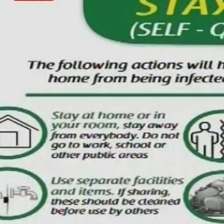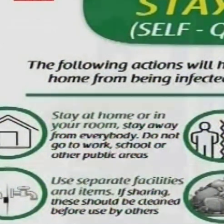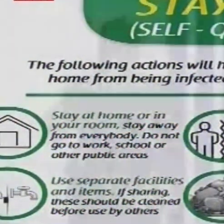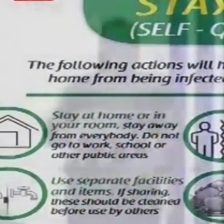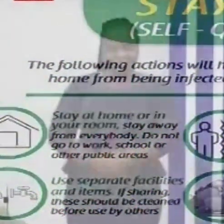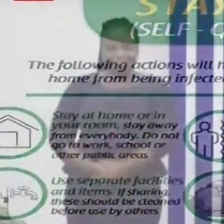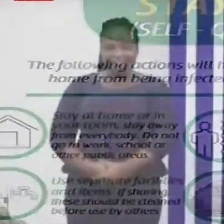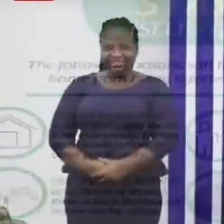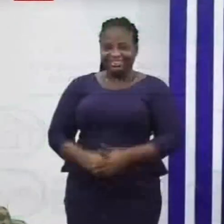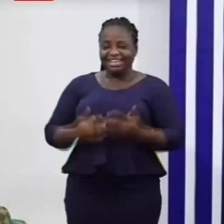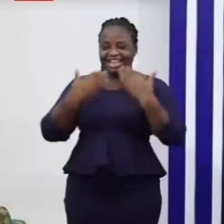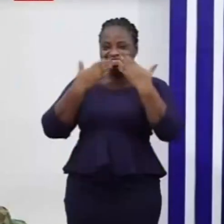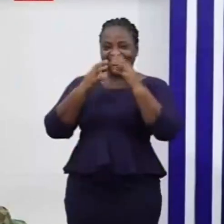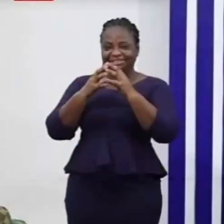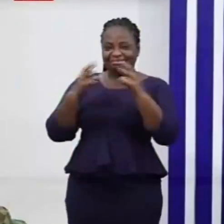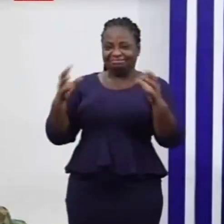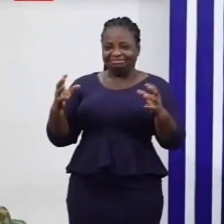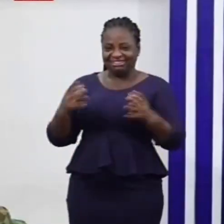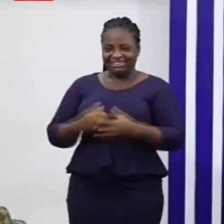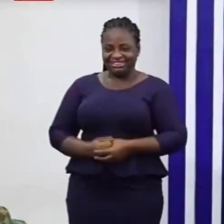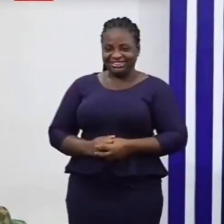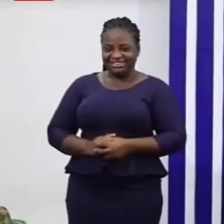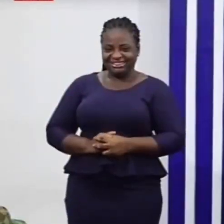Thank you very much. Good morning, everyone.